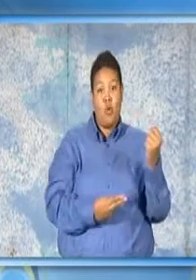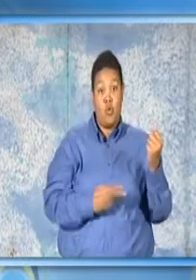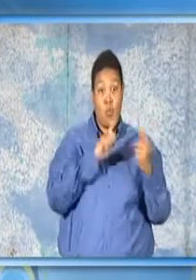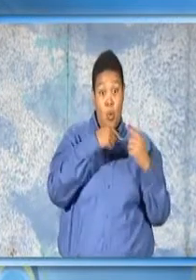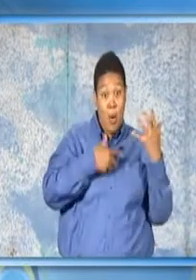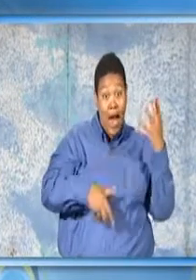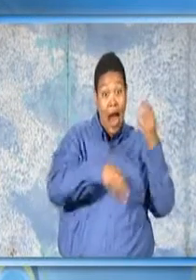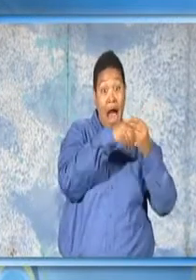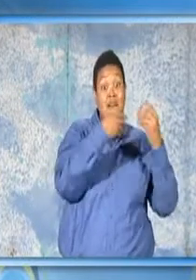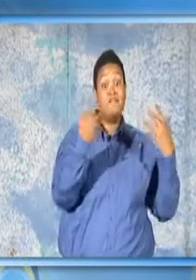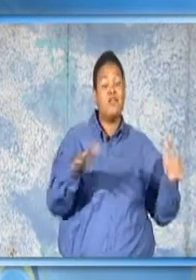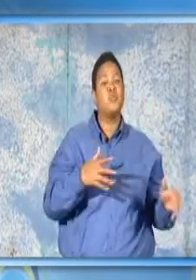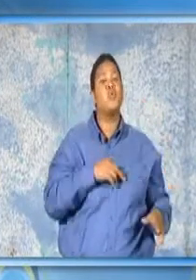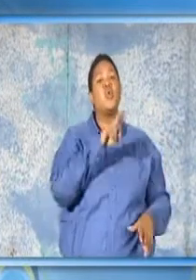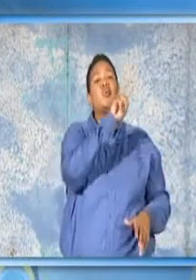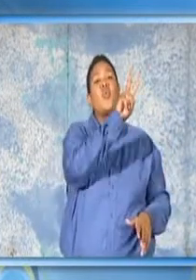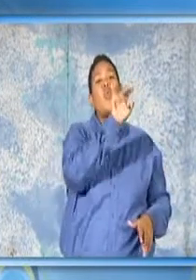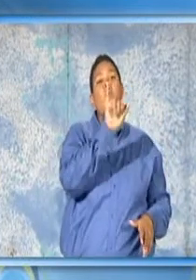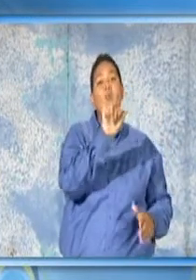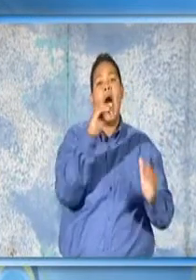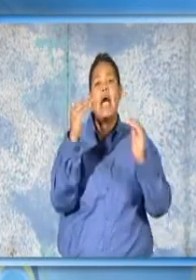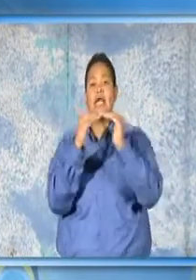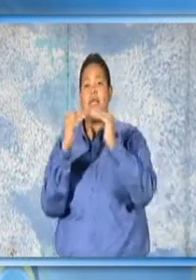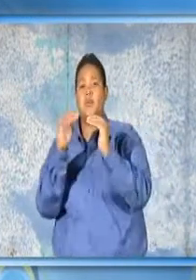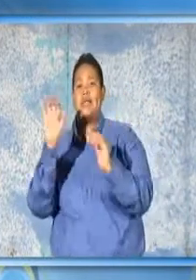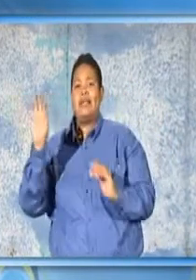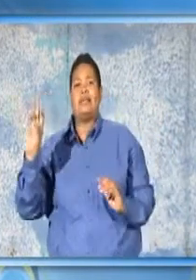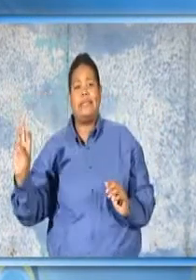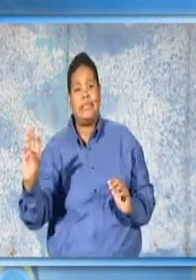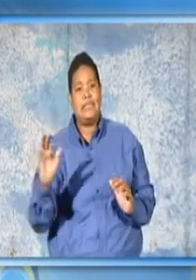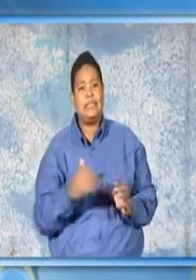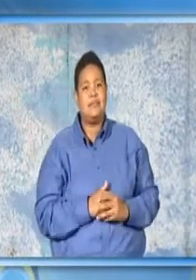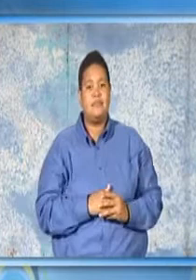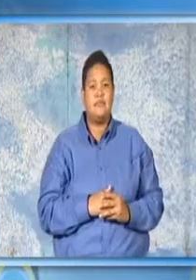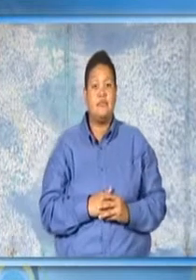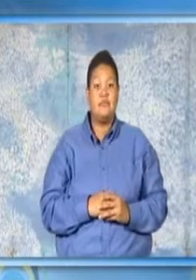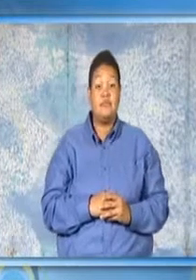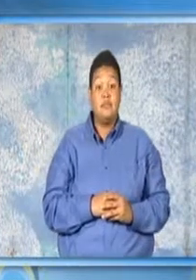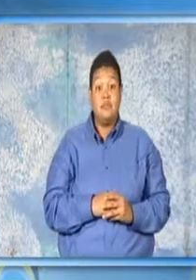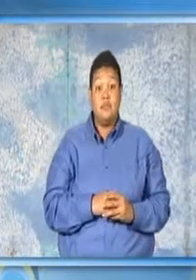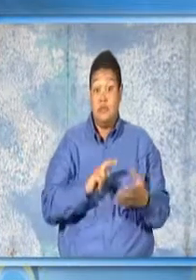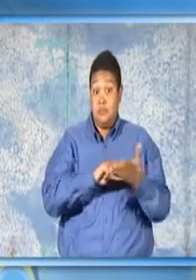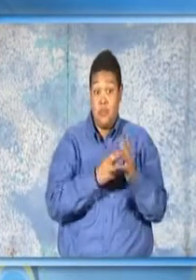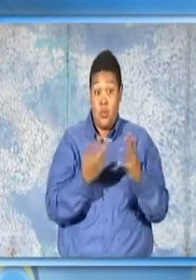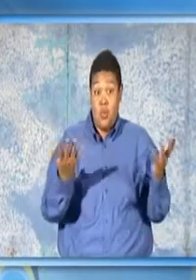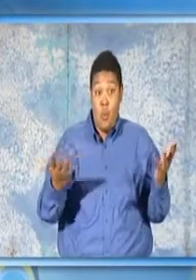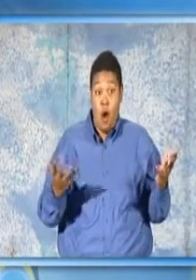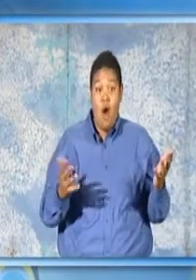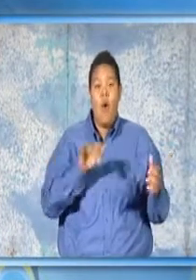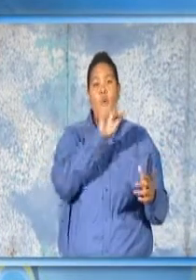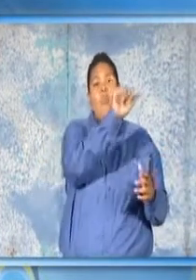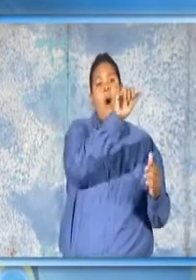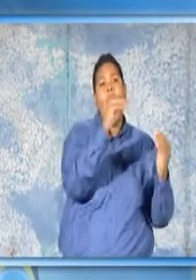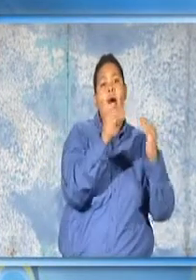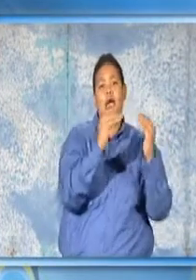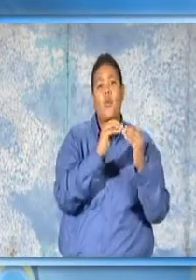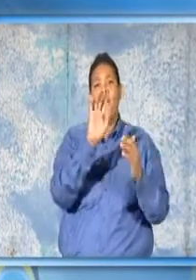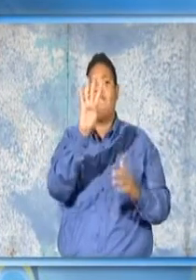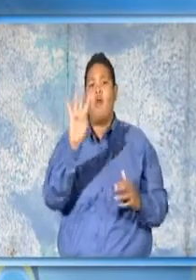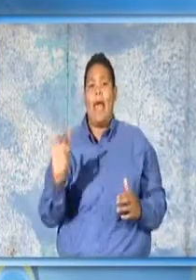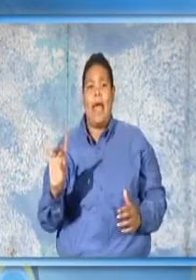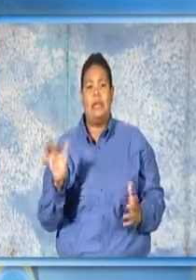do, we get 2y equals 96. Of course, this makes y equal to